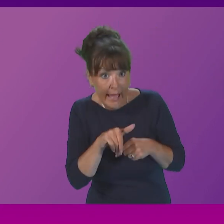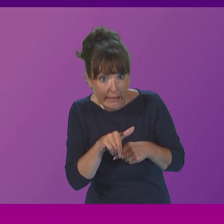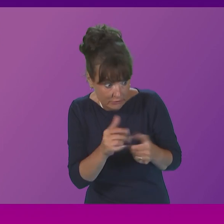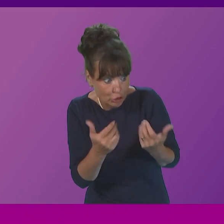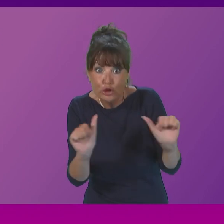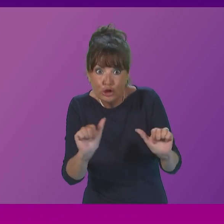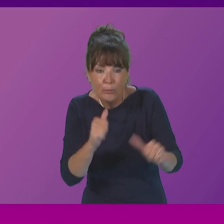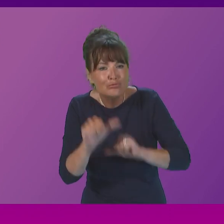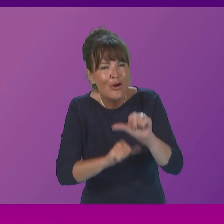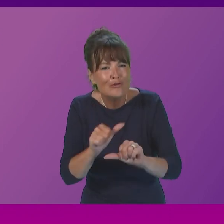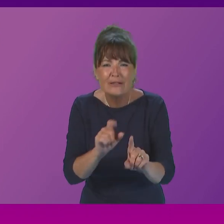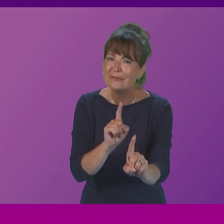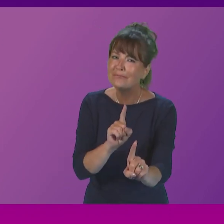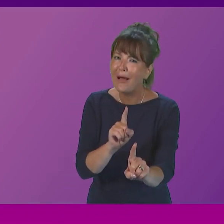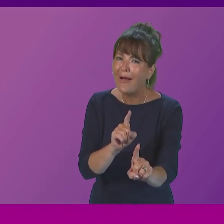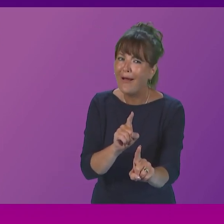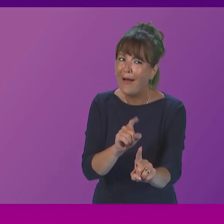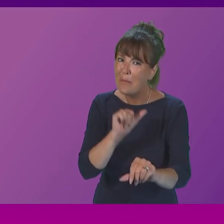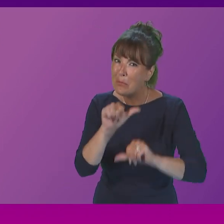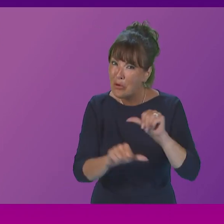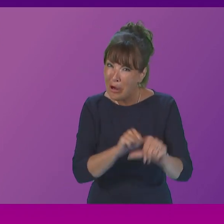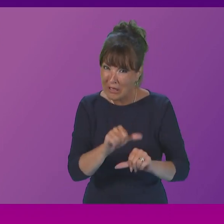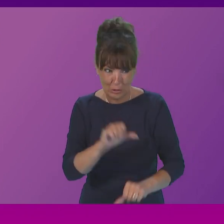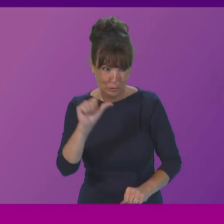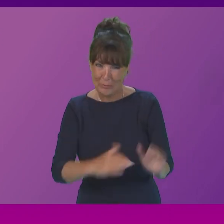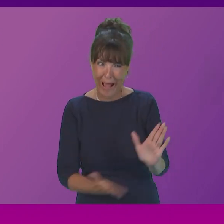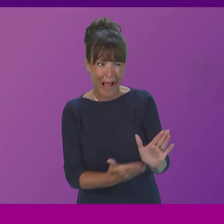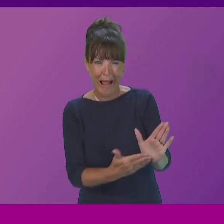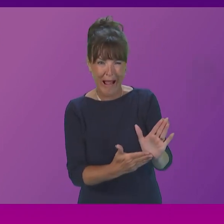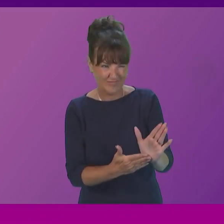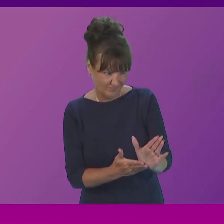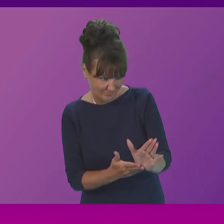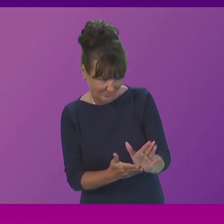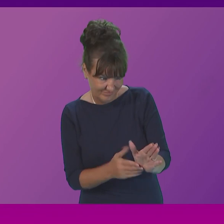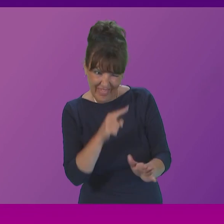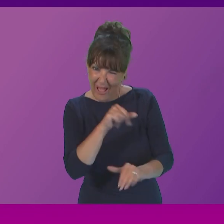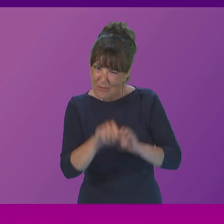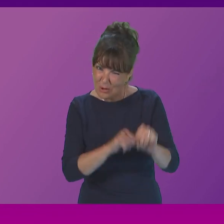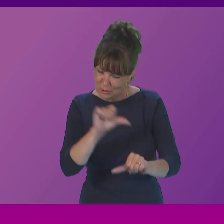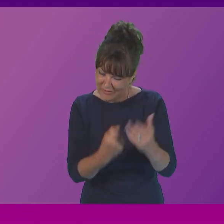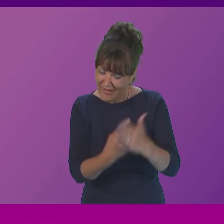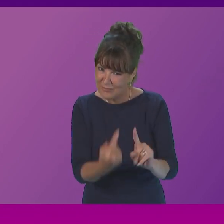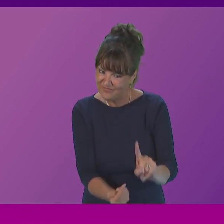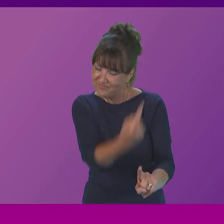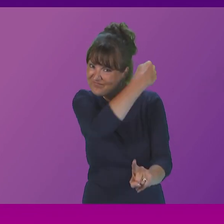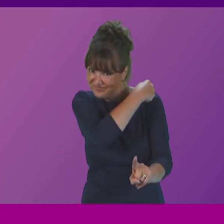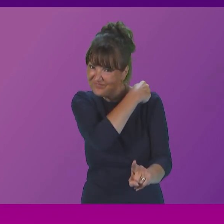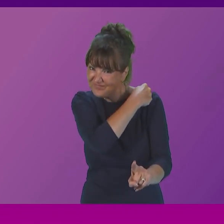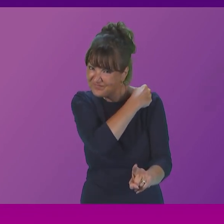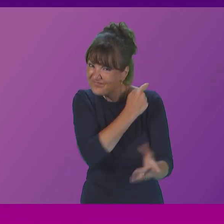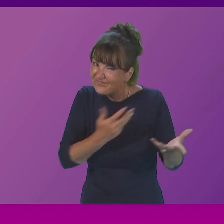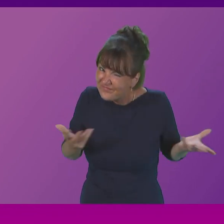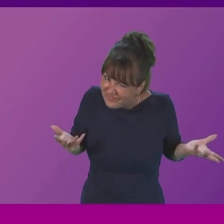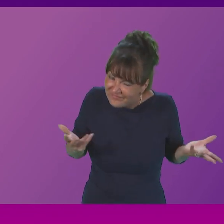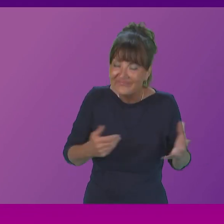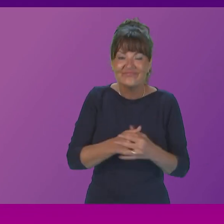progress. But is it progress that we should still be applauding to such an extent when it's progress that should have happened decades ago?